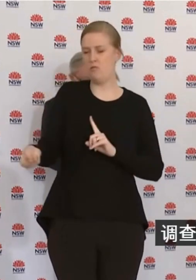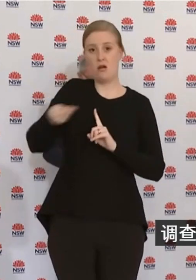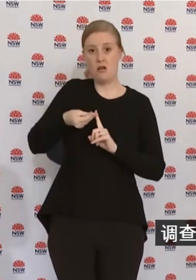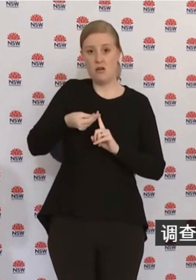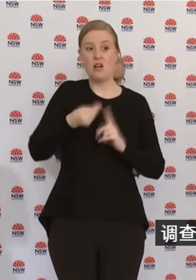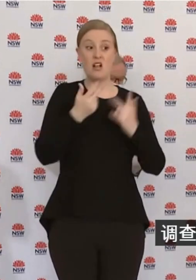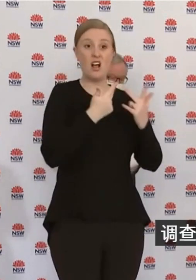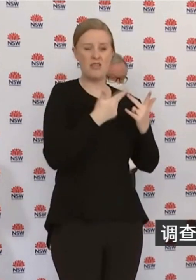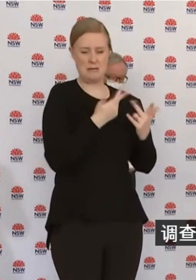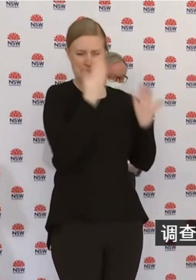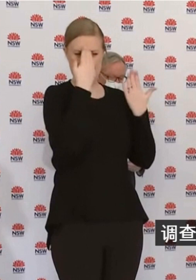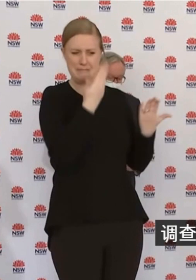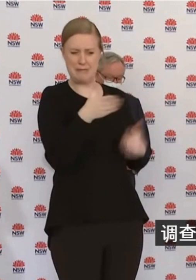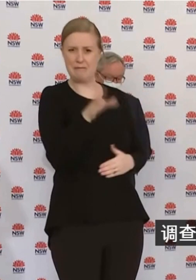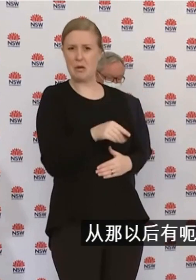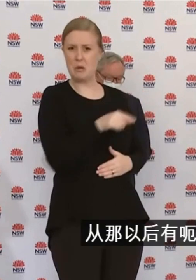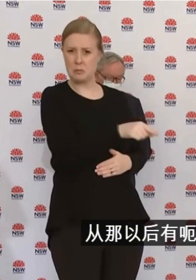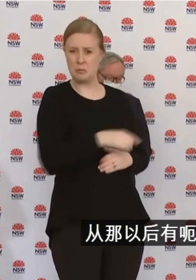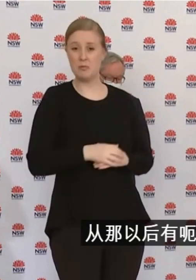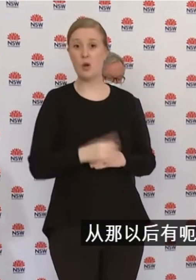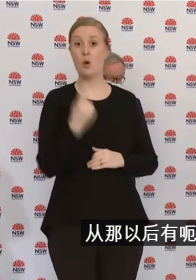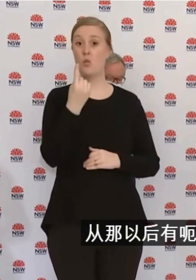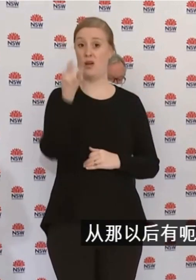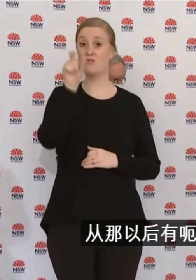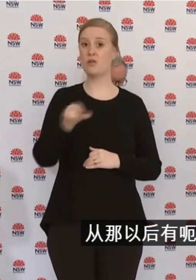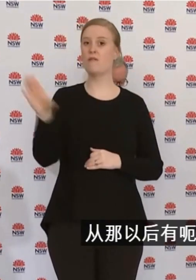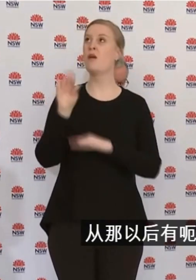new case was acquired overseas. There have been